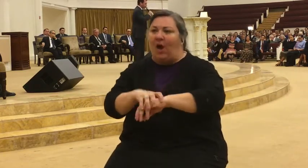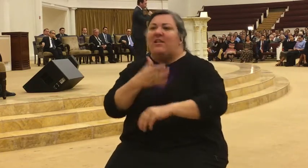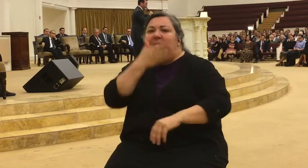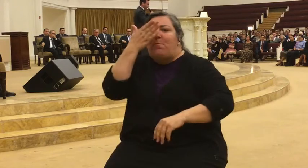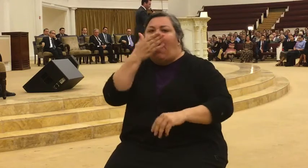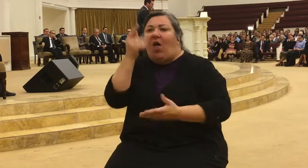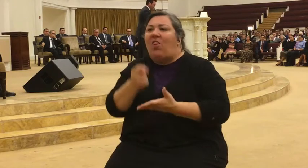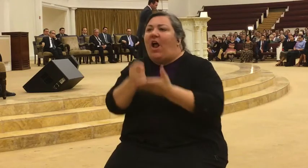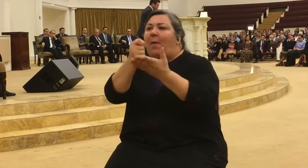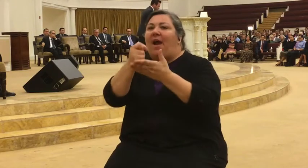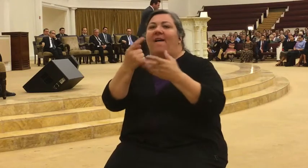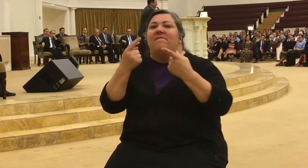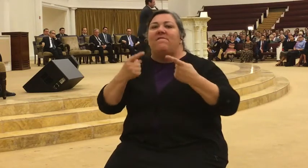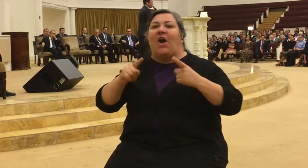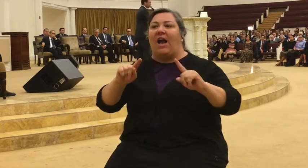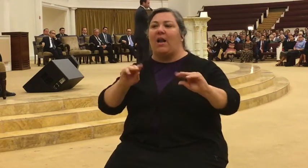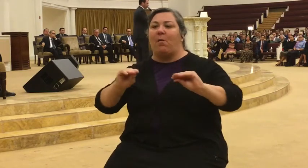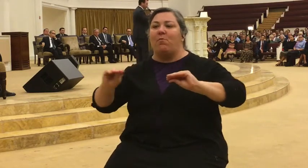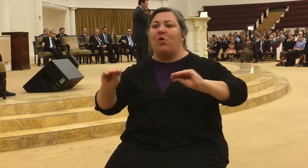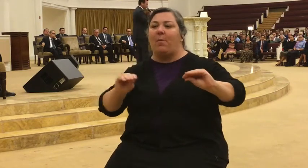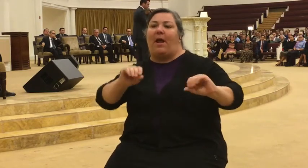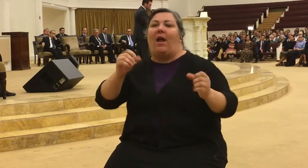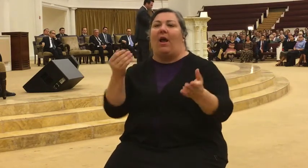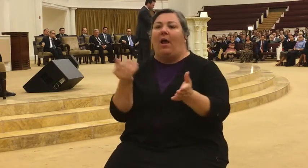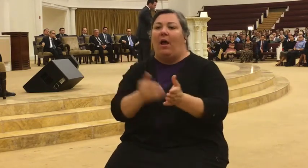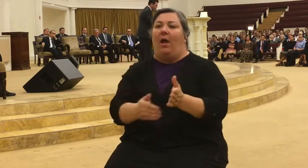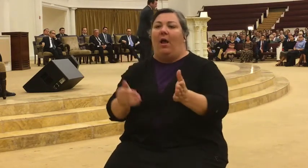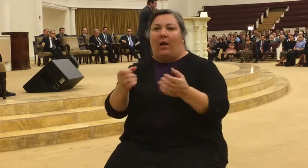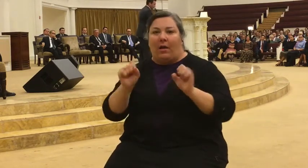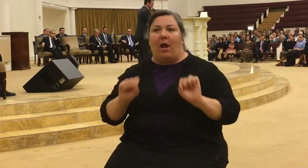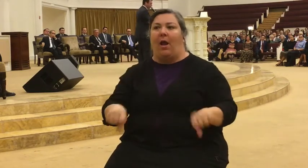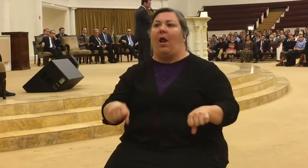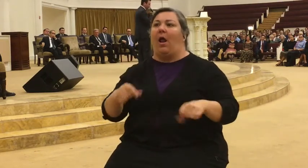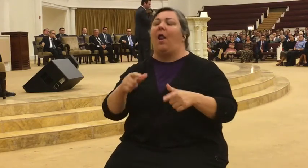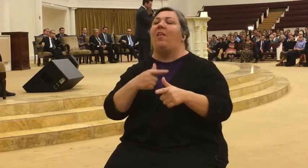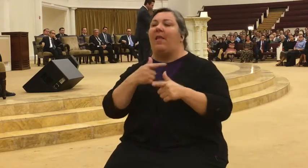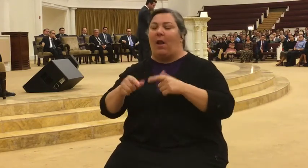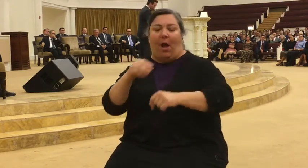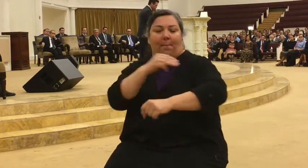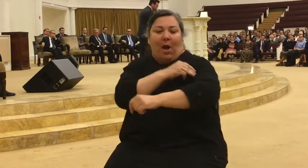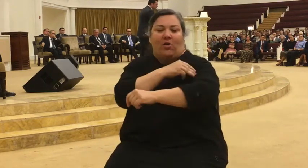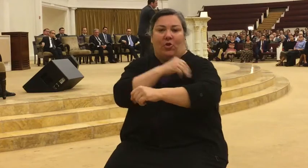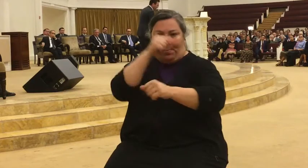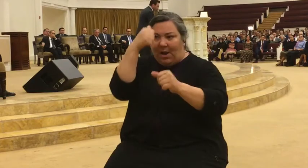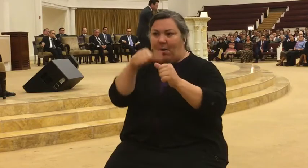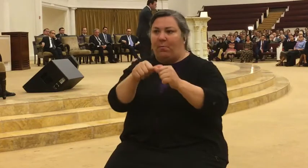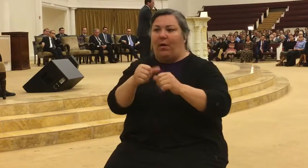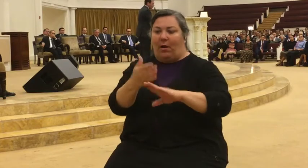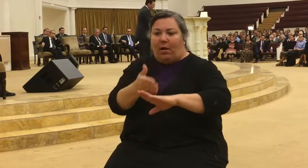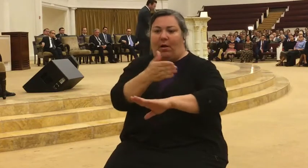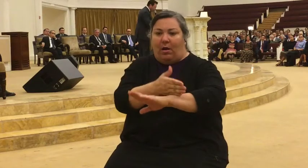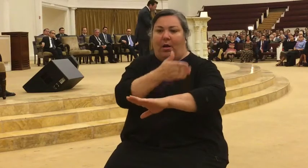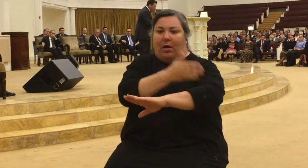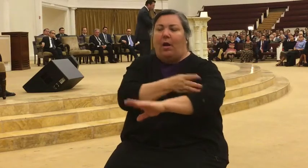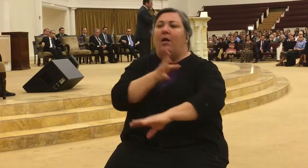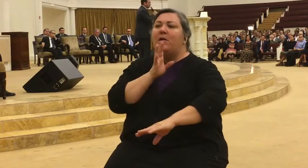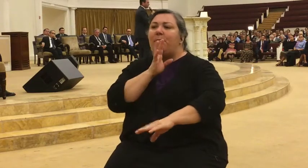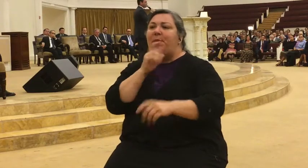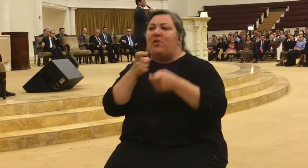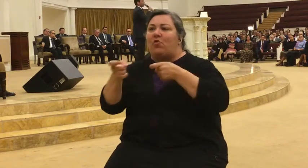regain control of his motor functions. Then he began to regain muscle memories. Then he began to regain speech control. Little by